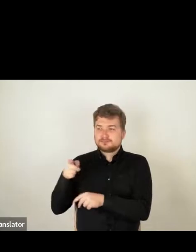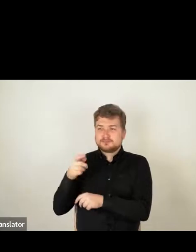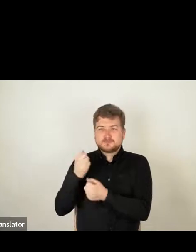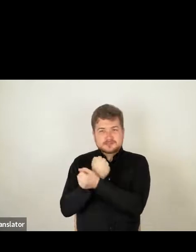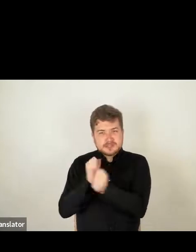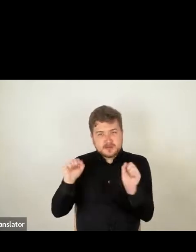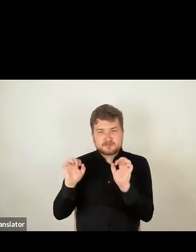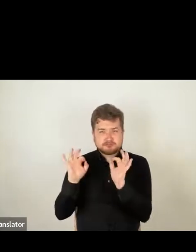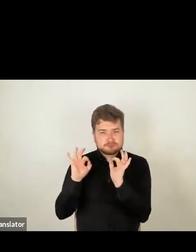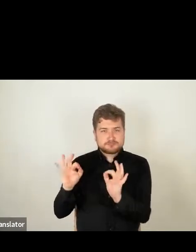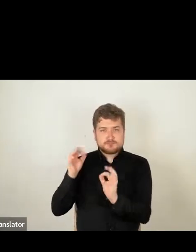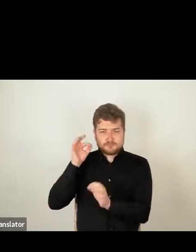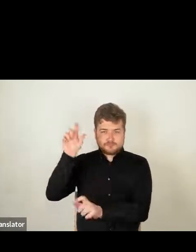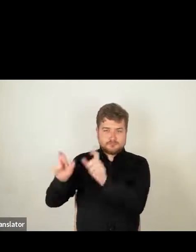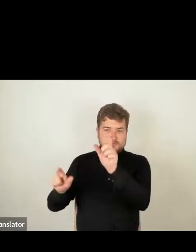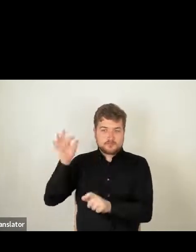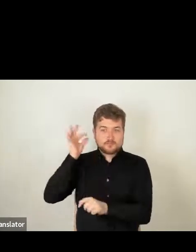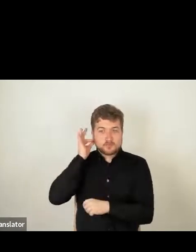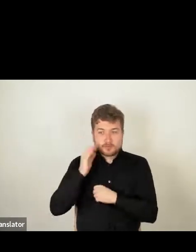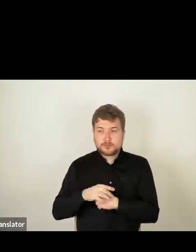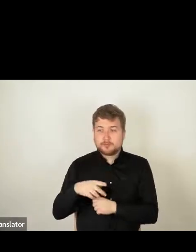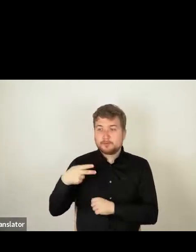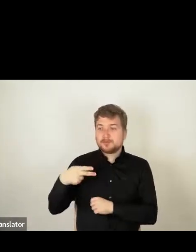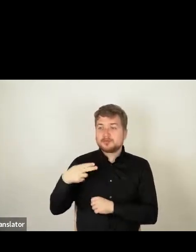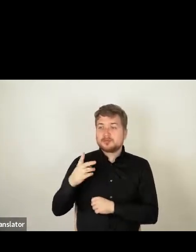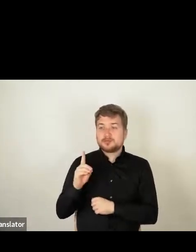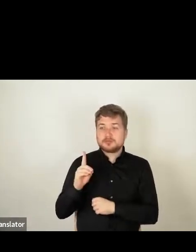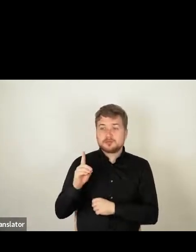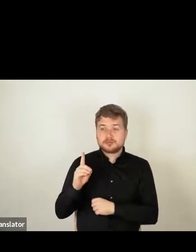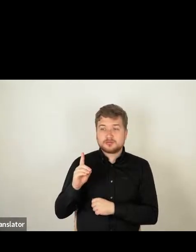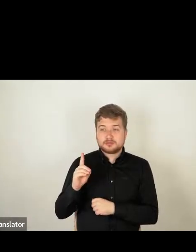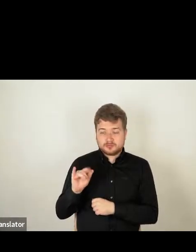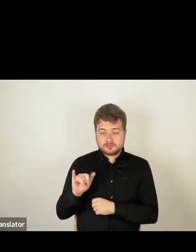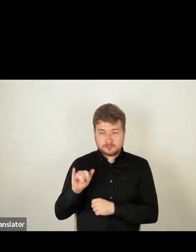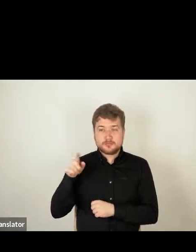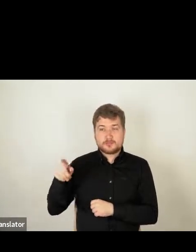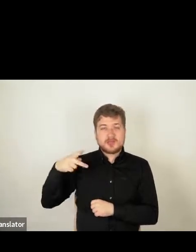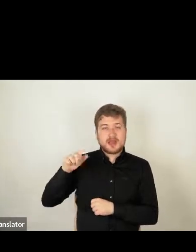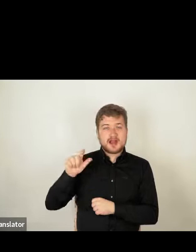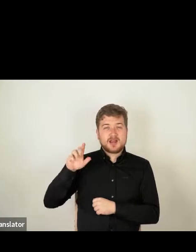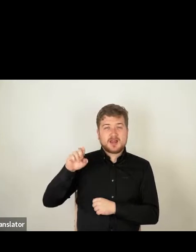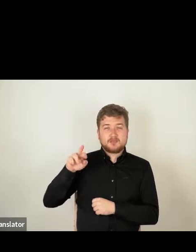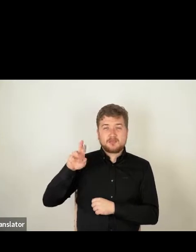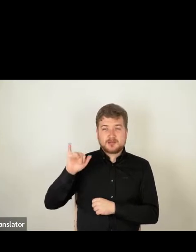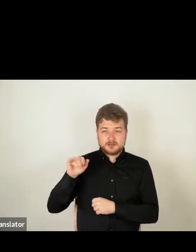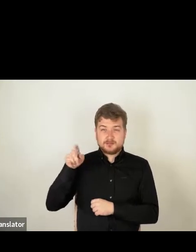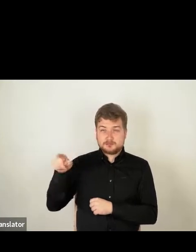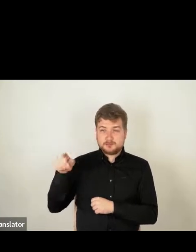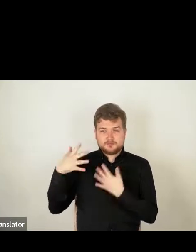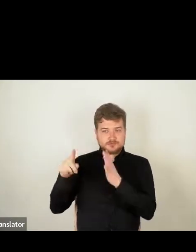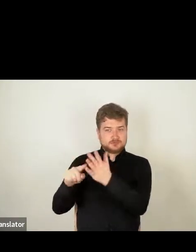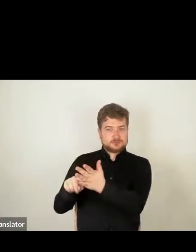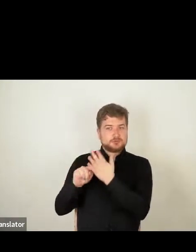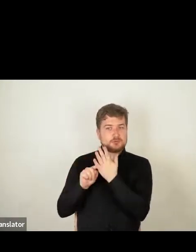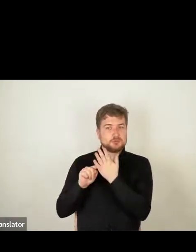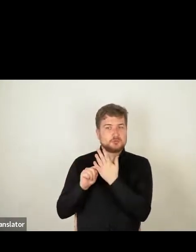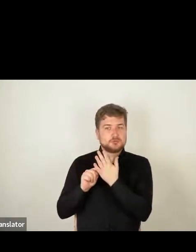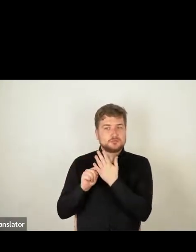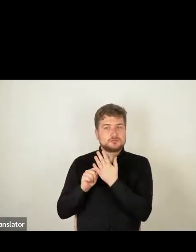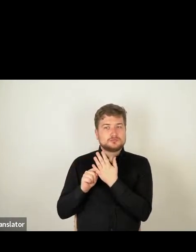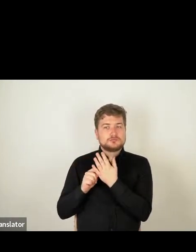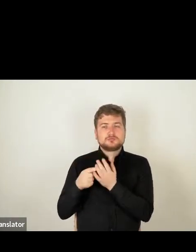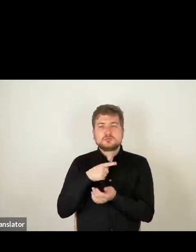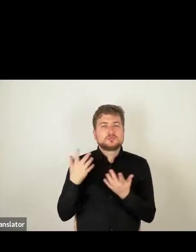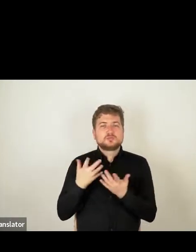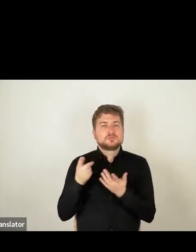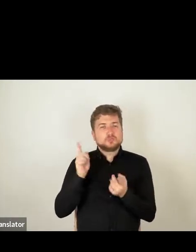Dr. Palmieri tells us quite generally what we need to do. But I think tools are the most important thing